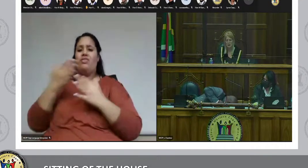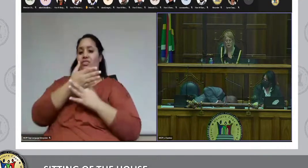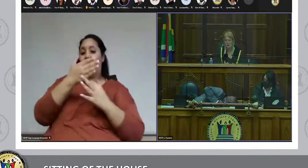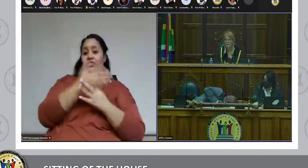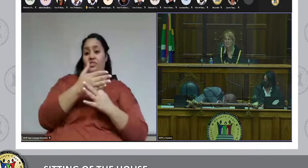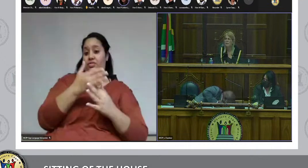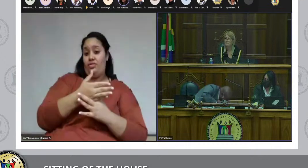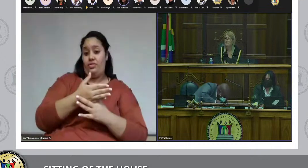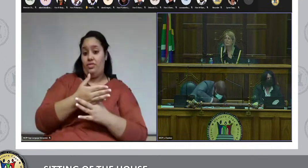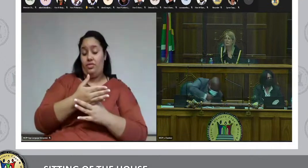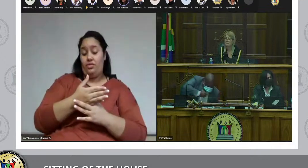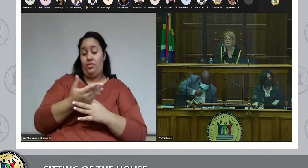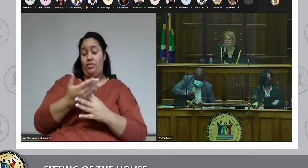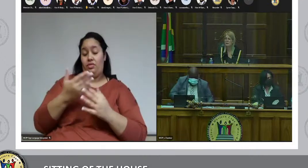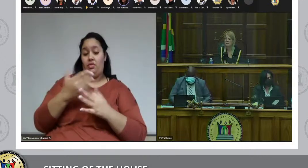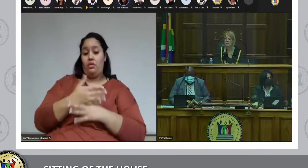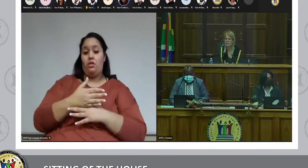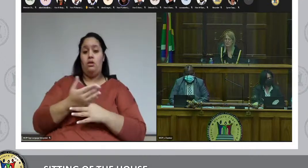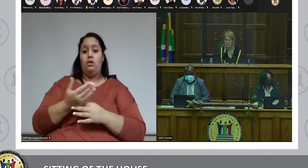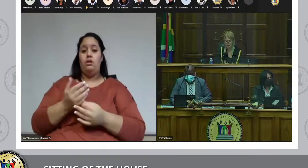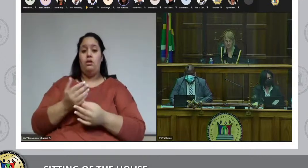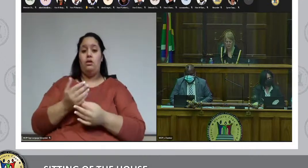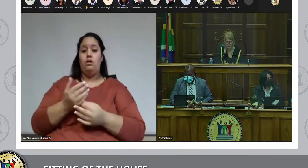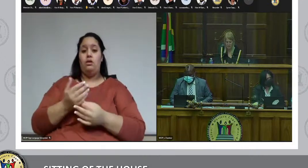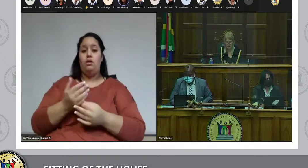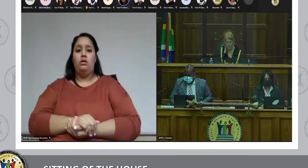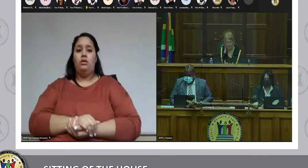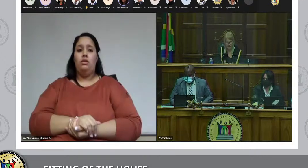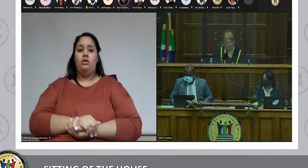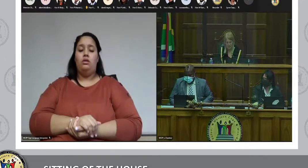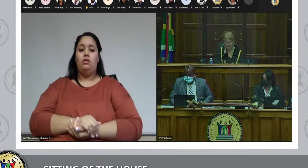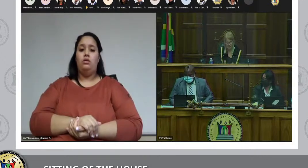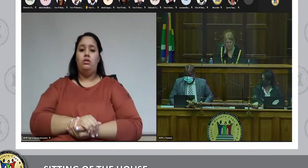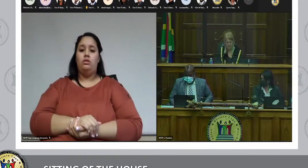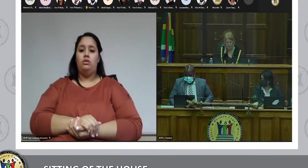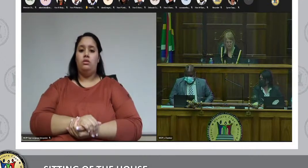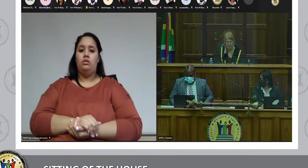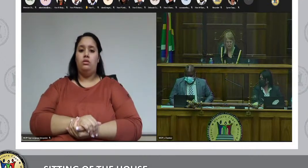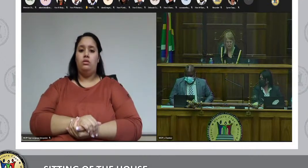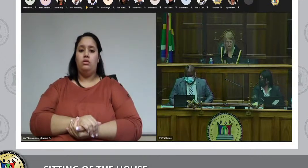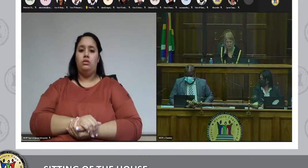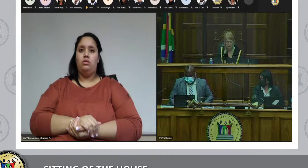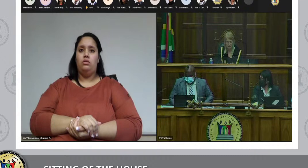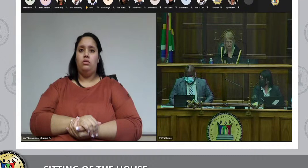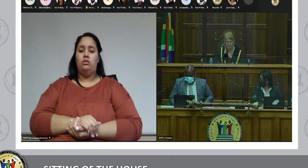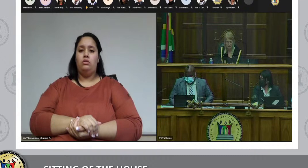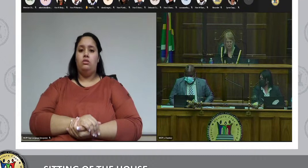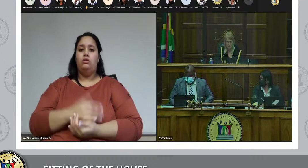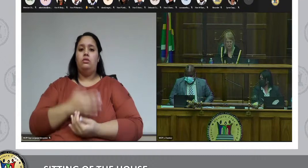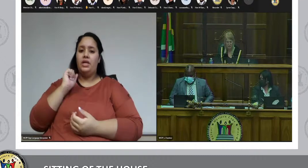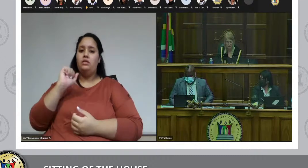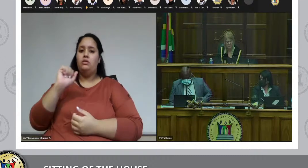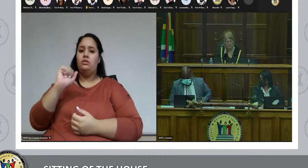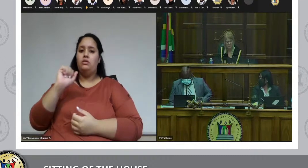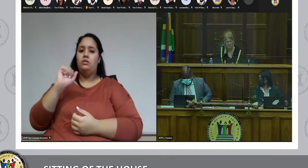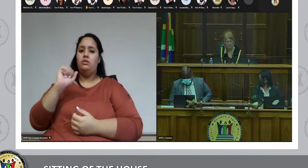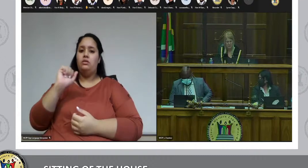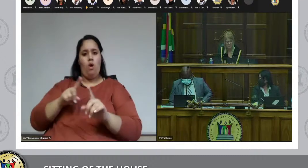80s. Yes, Order. Chief, can you please, Chief Whip, can you please restrain from commenting while I'm talking?